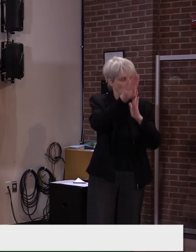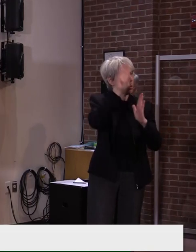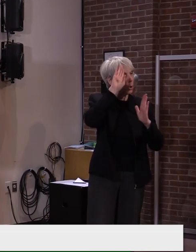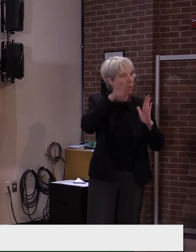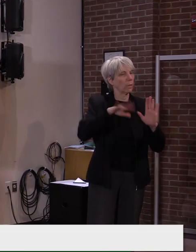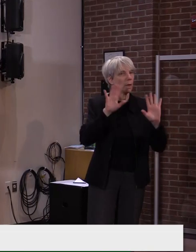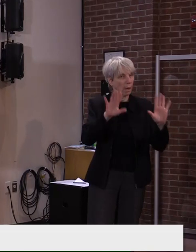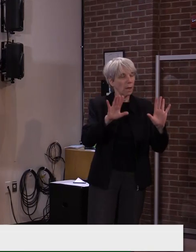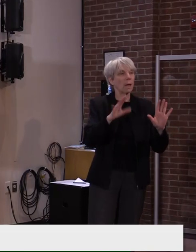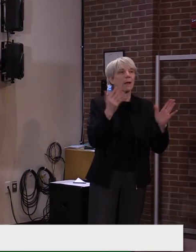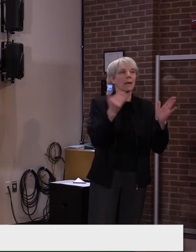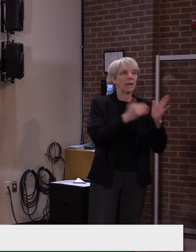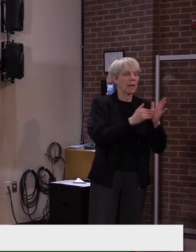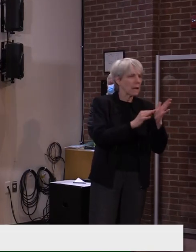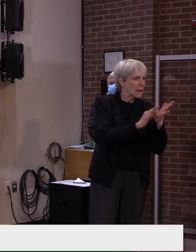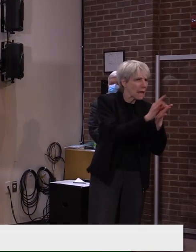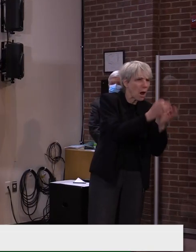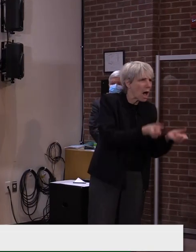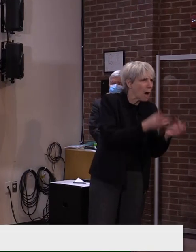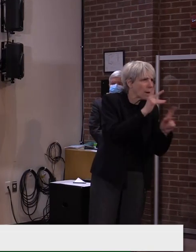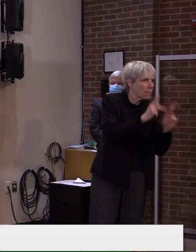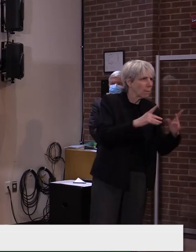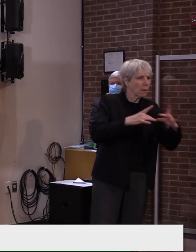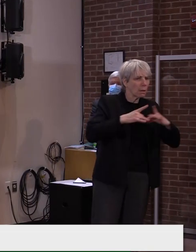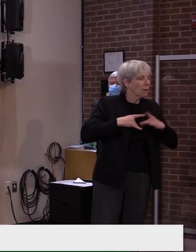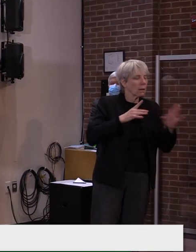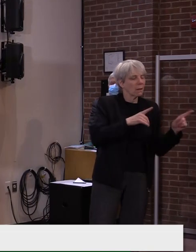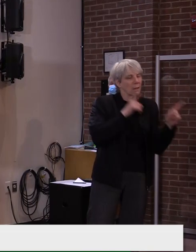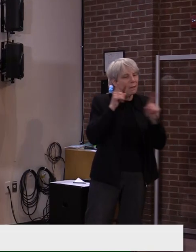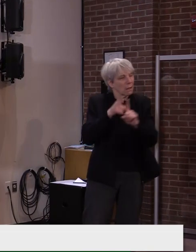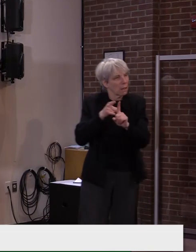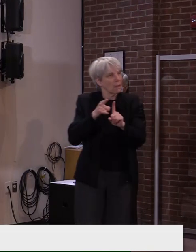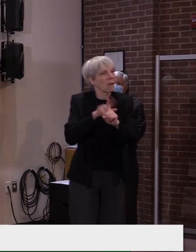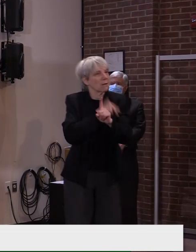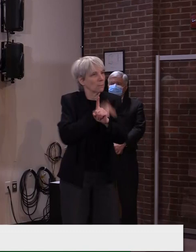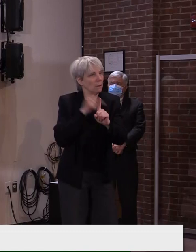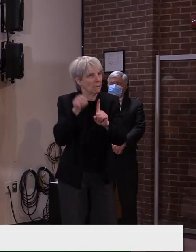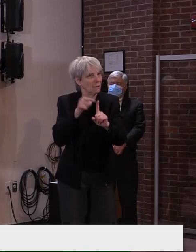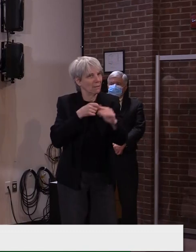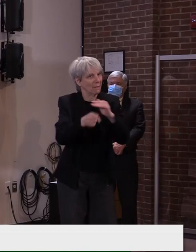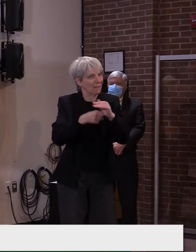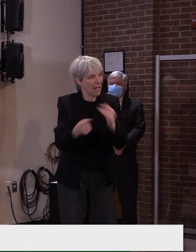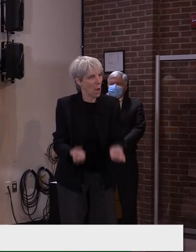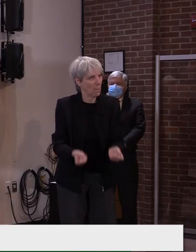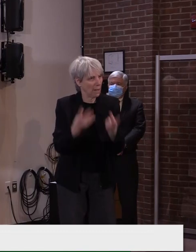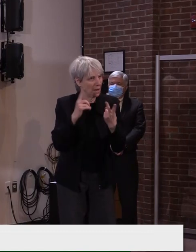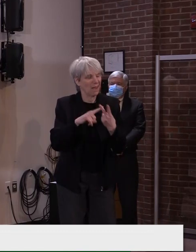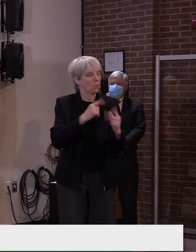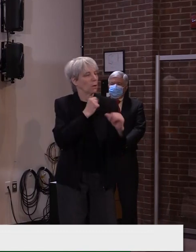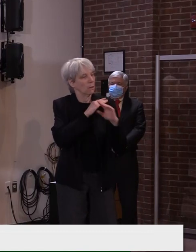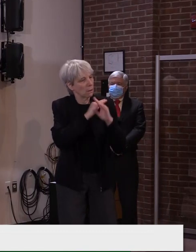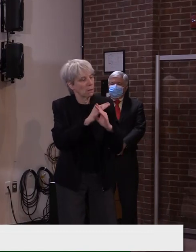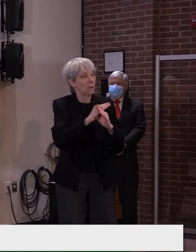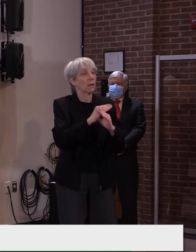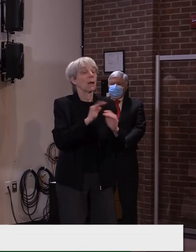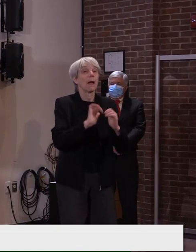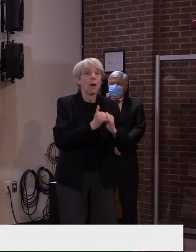is hospitalizations, and then again preventing that from happening, booster.